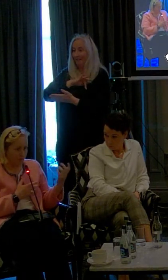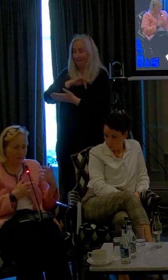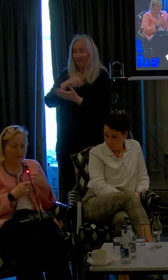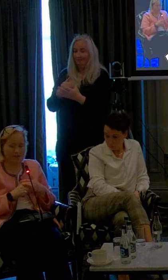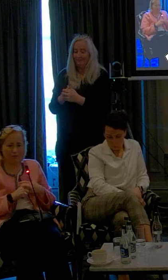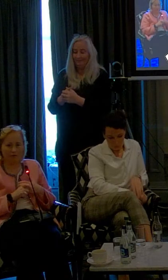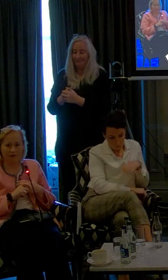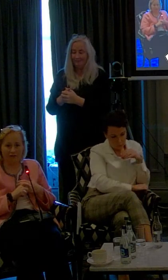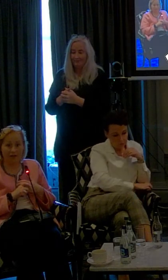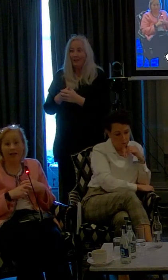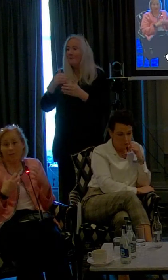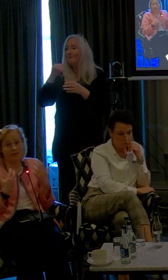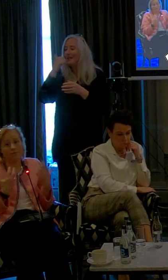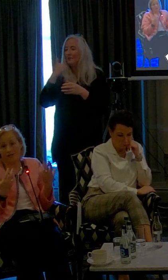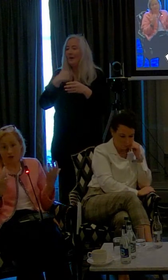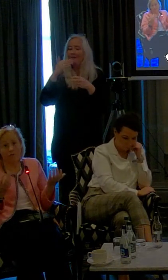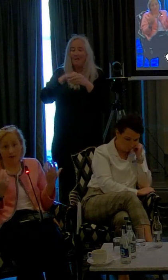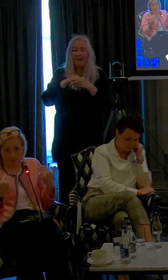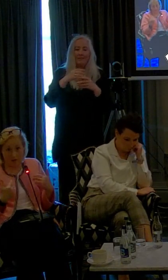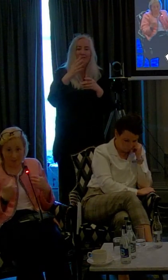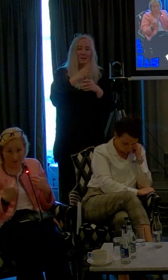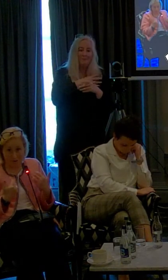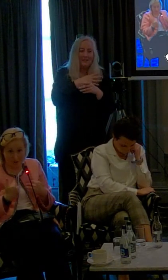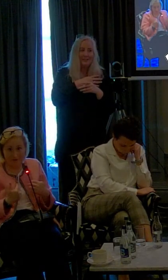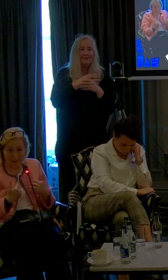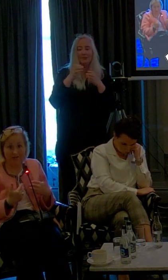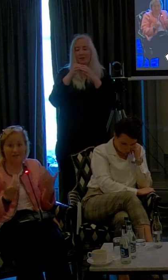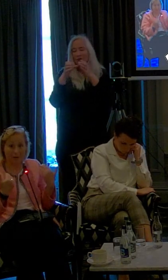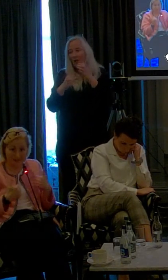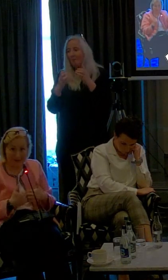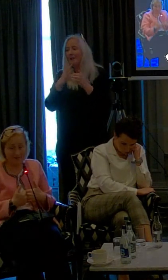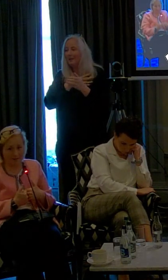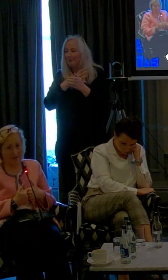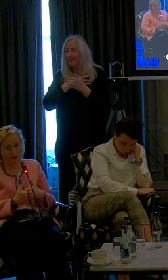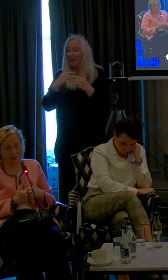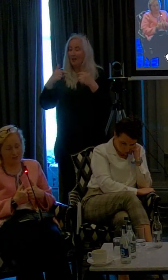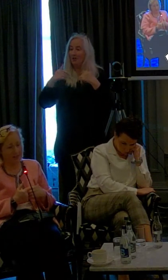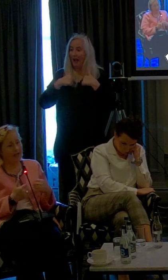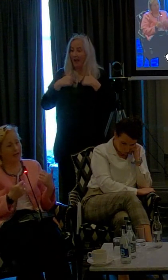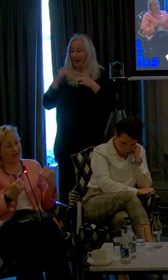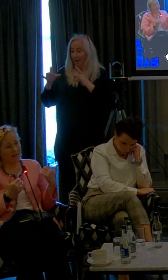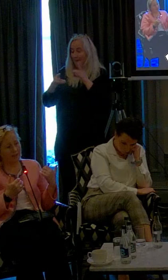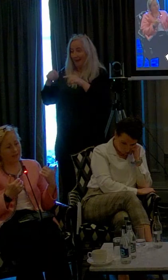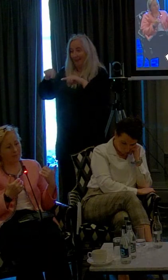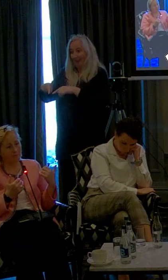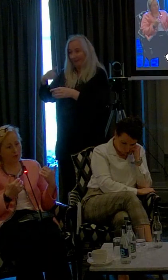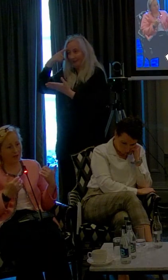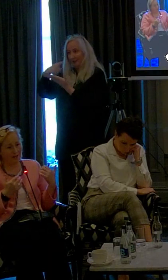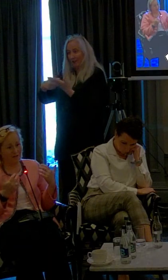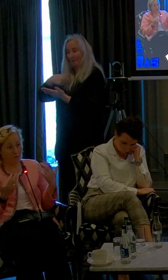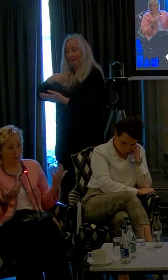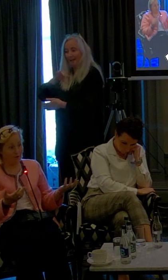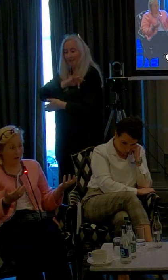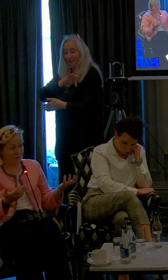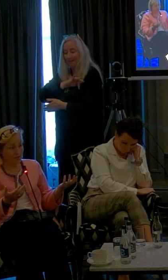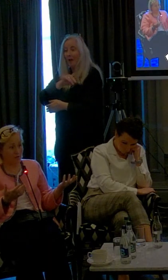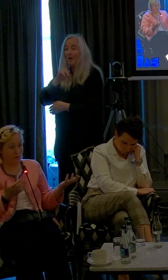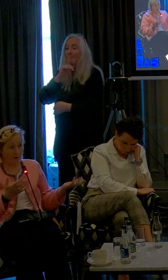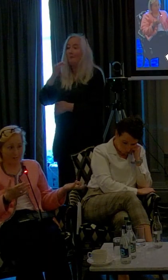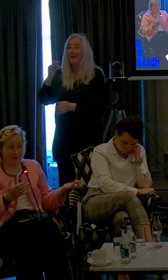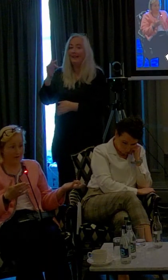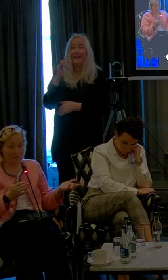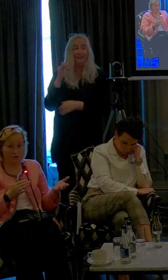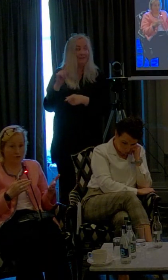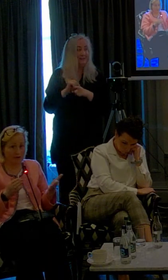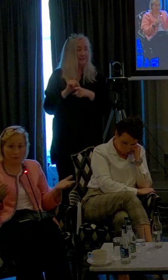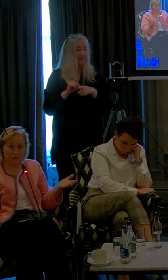Those subcommittees that were involved in, and I was in a position where I don't have dependents. I was able to make that choice. But if you were in a position where you